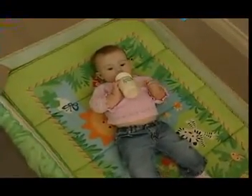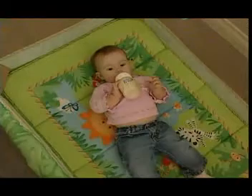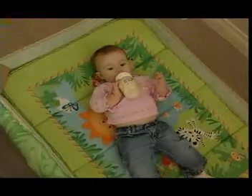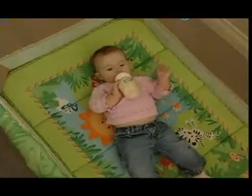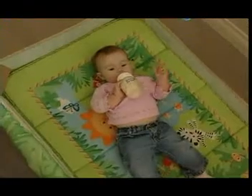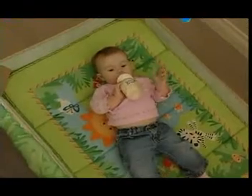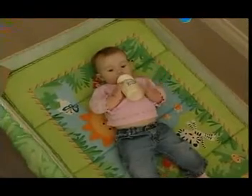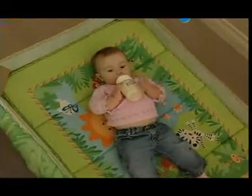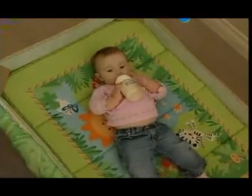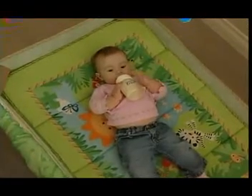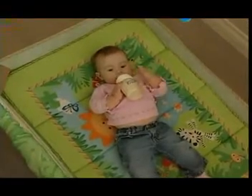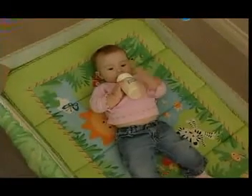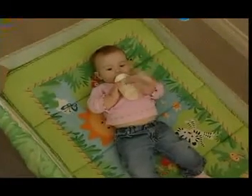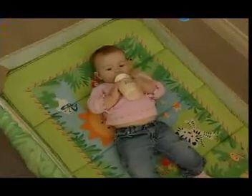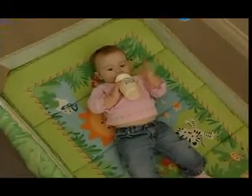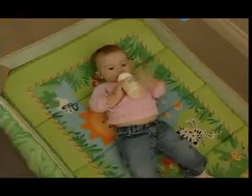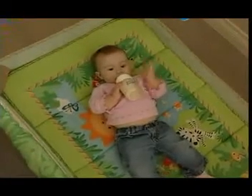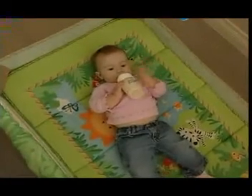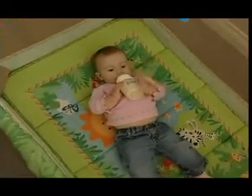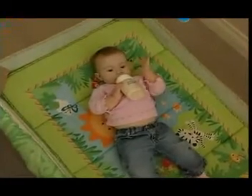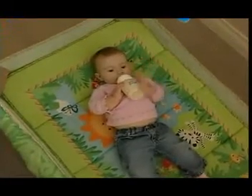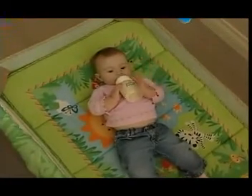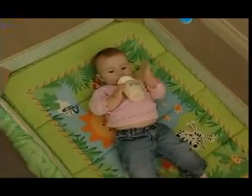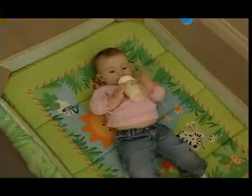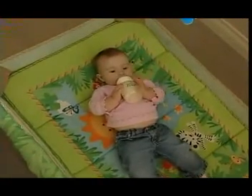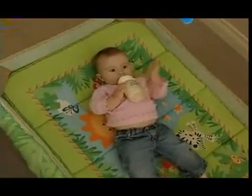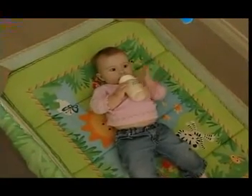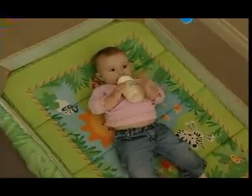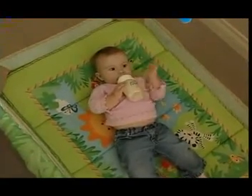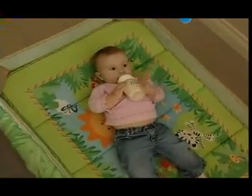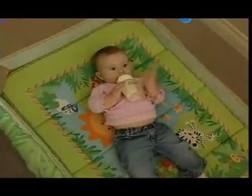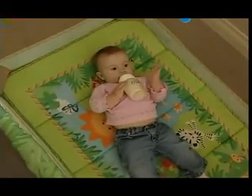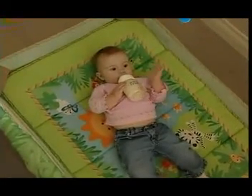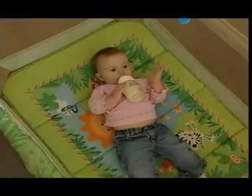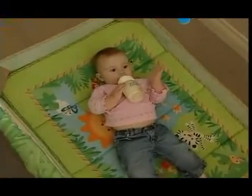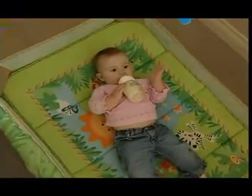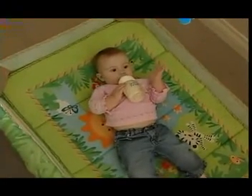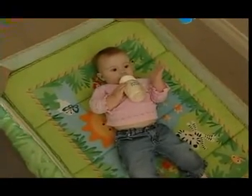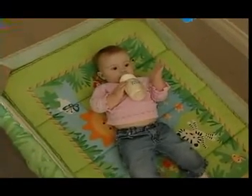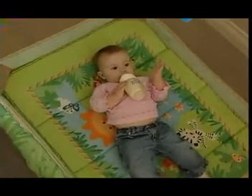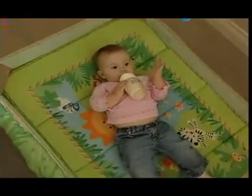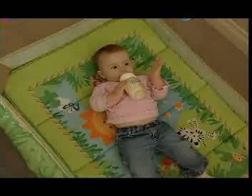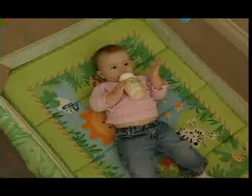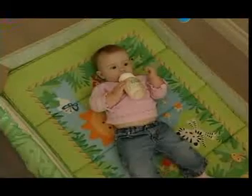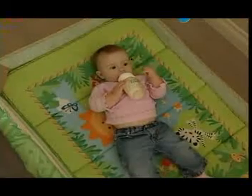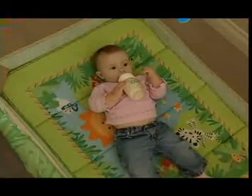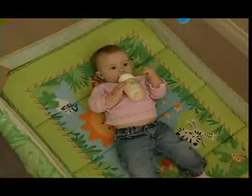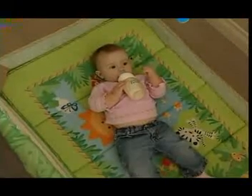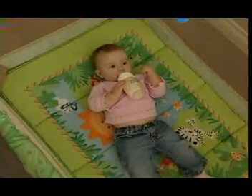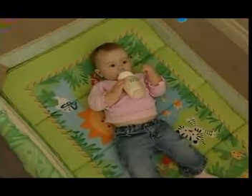see that Emma is beginning to understand the importance of some gestures. After sucking on her bottle for a few moments, Emma begins to squeeze and release